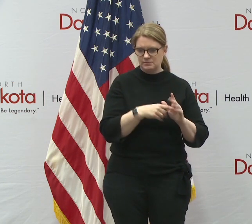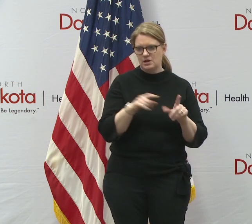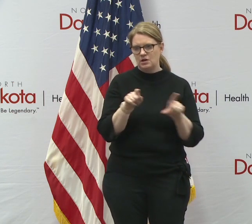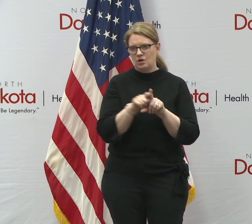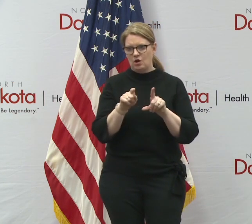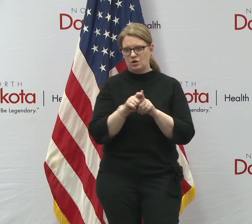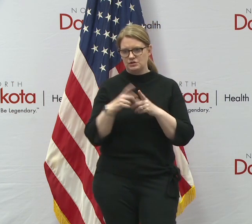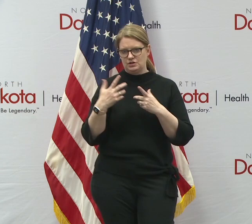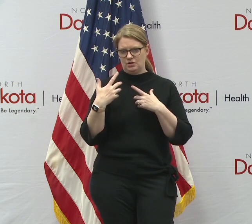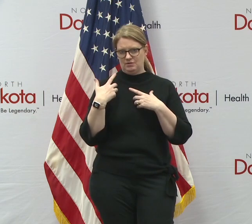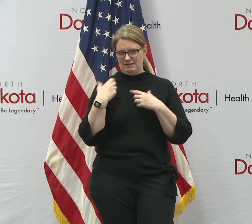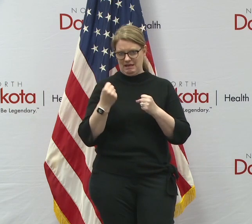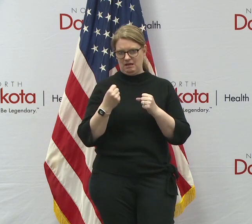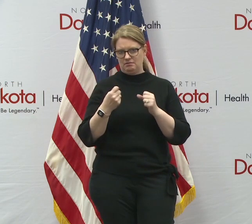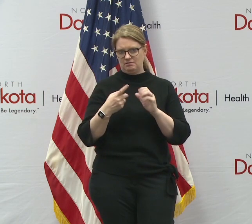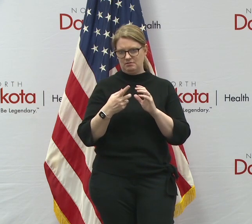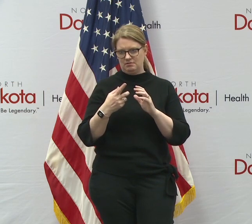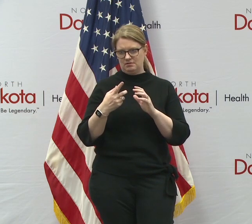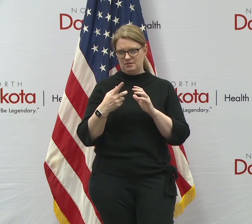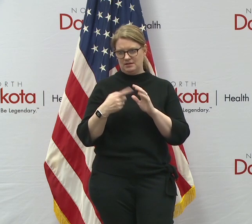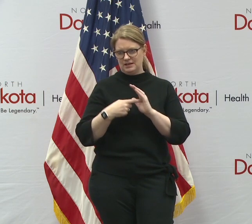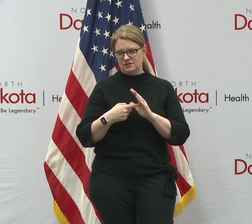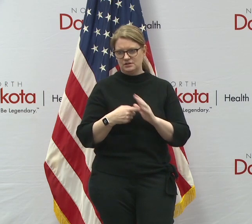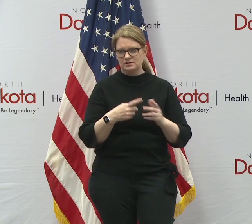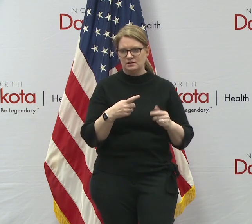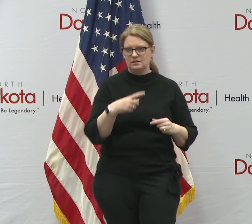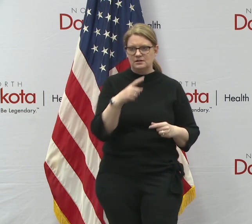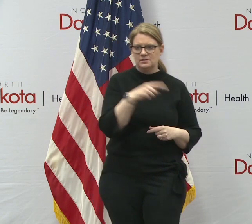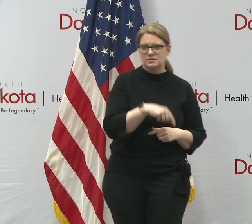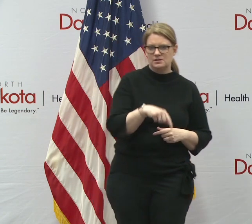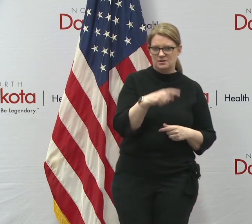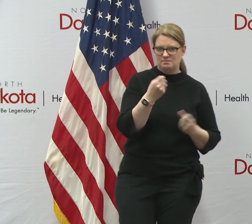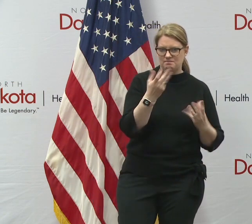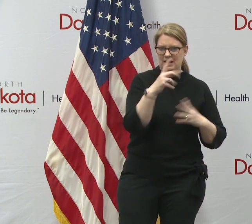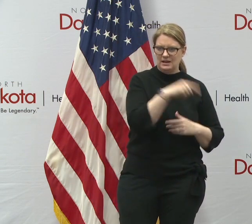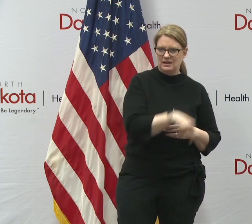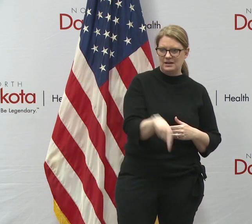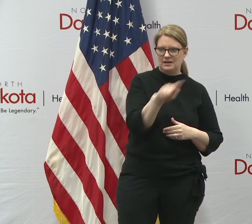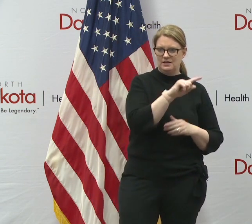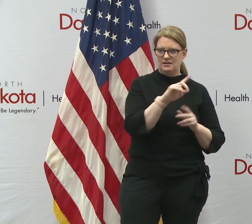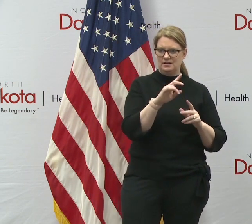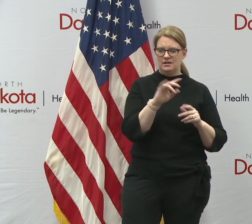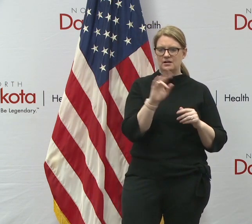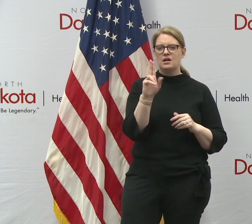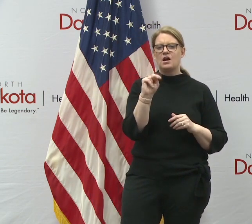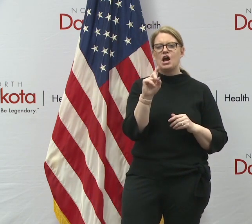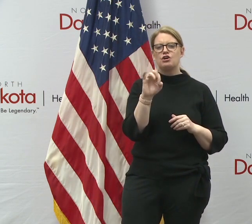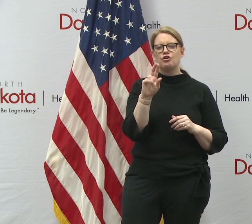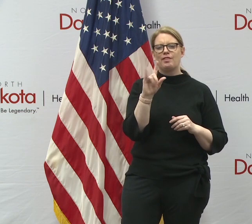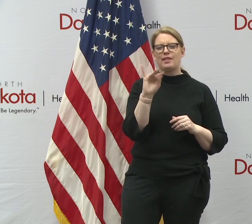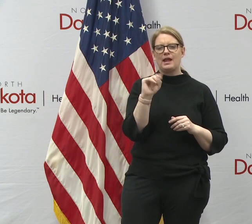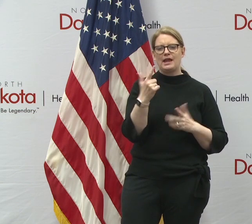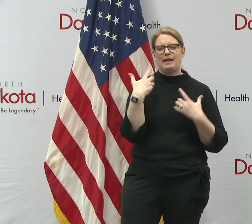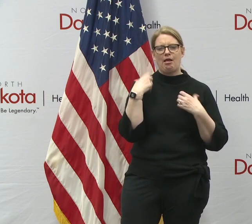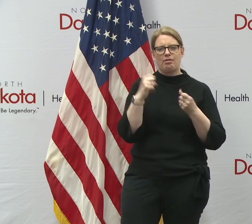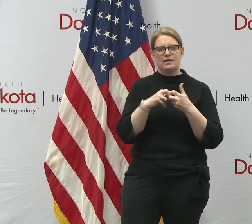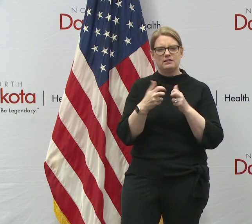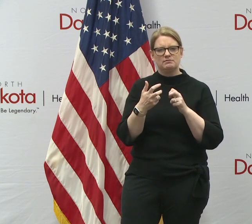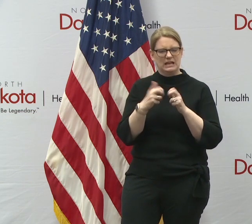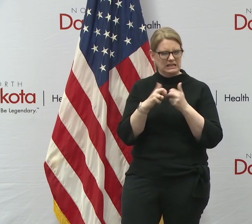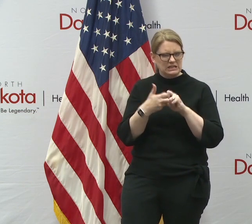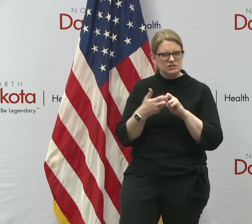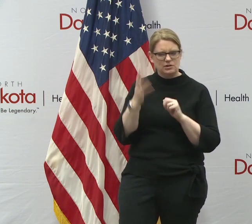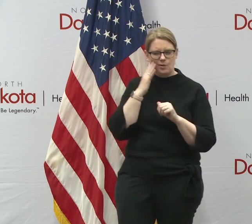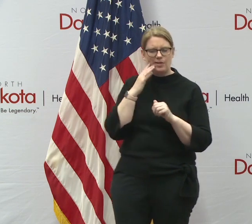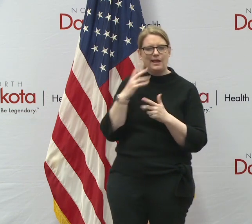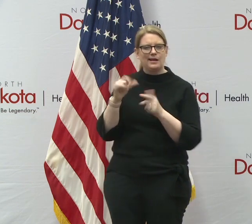conditions to it, they would not test him. So him and a bunch of other people have asked us, what defines an underlying health condition? Well, the underlying